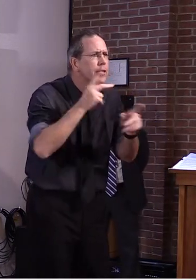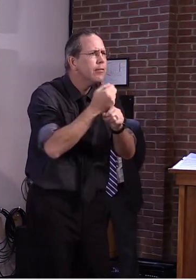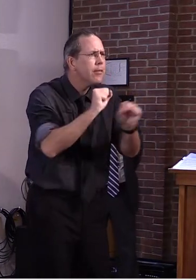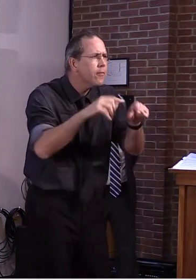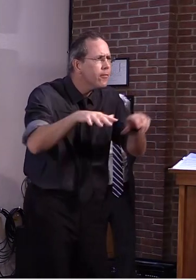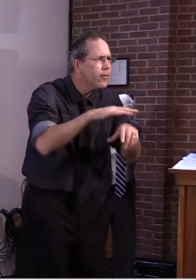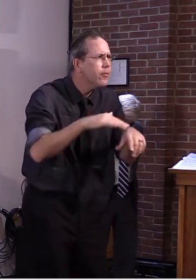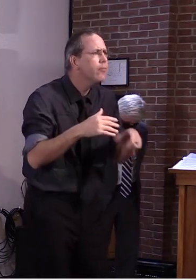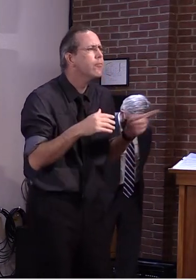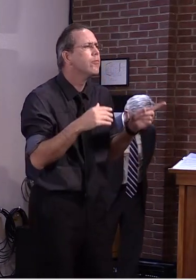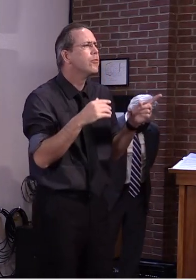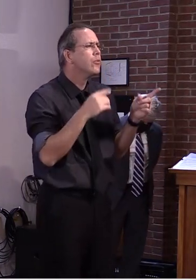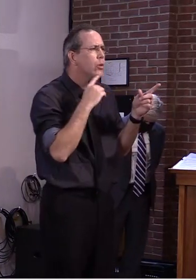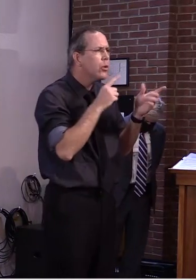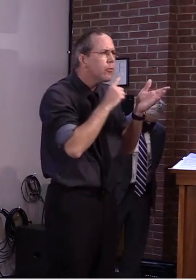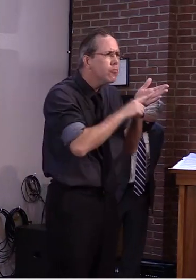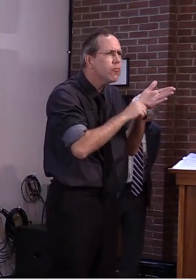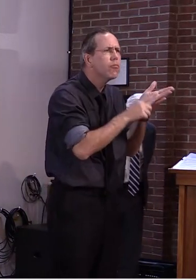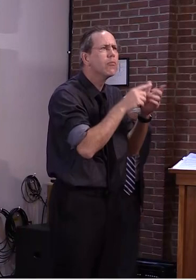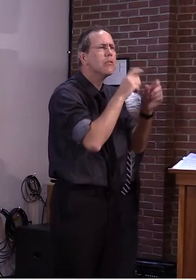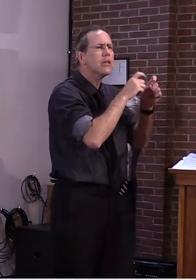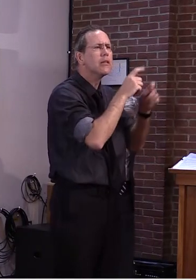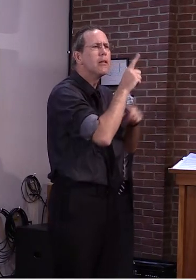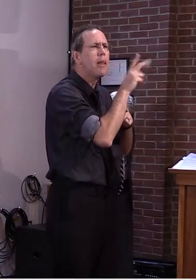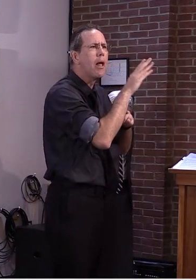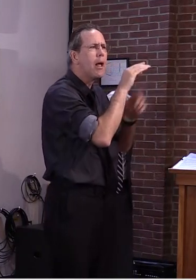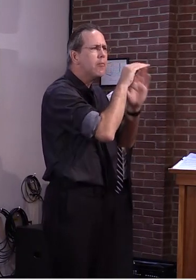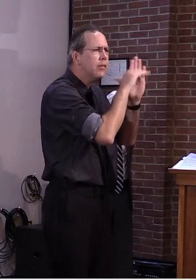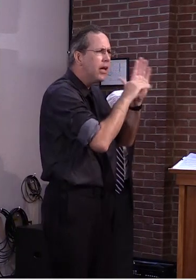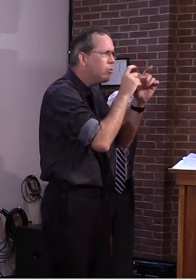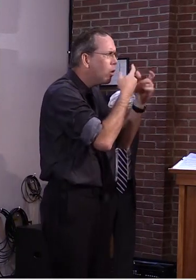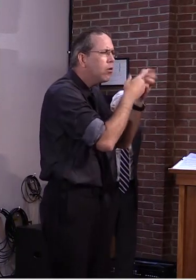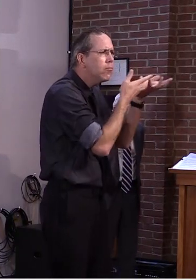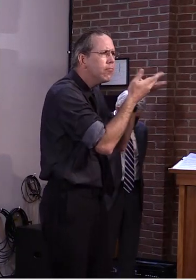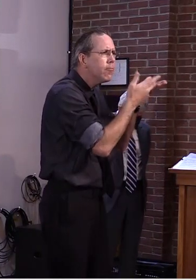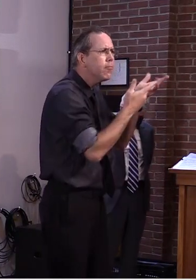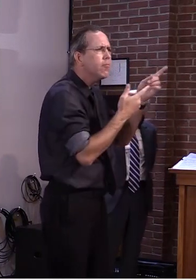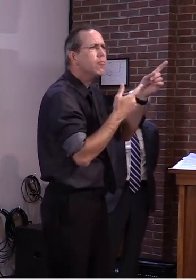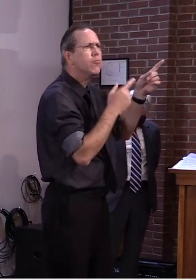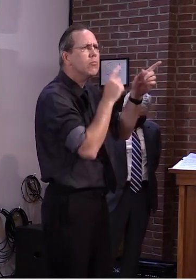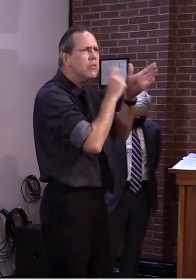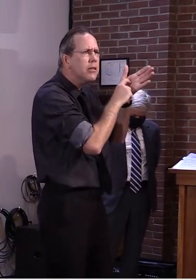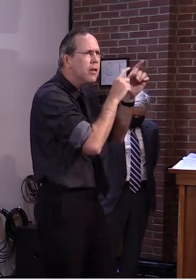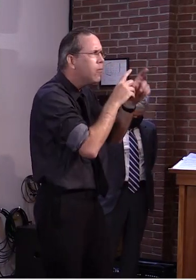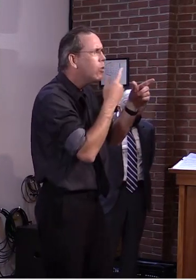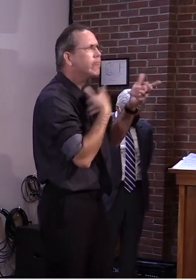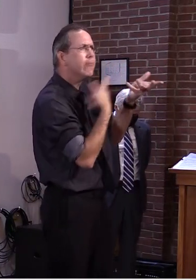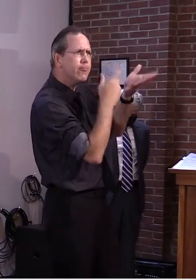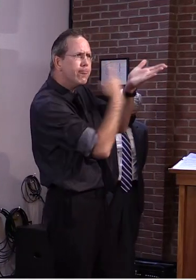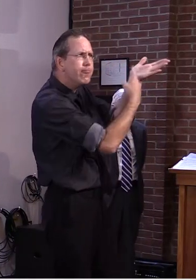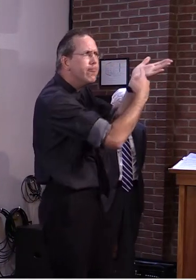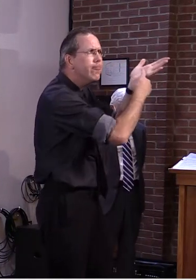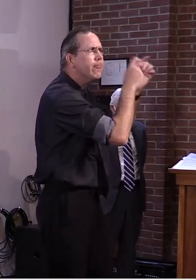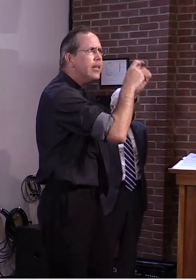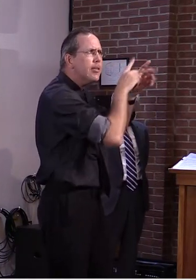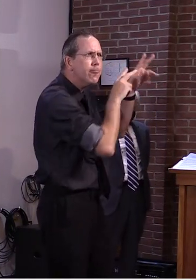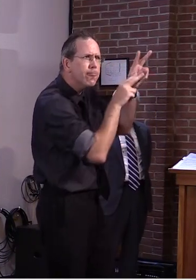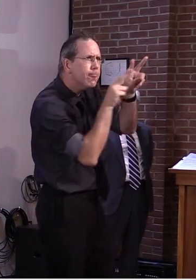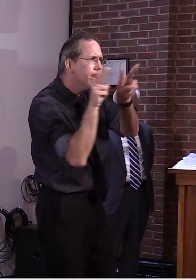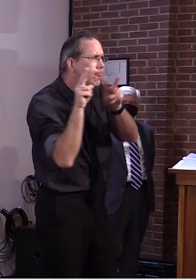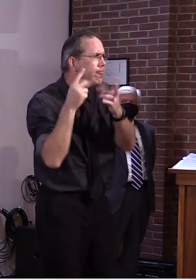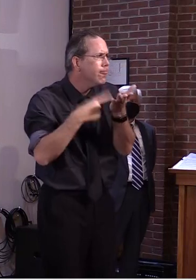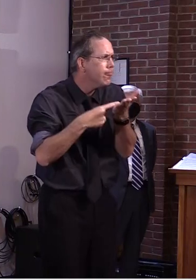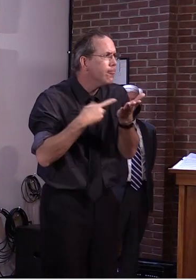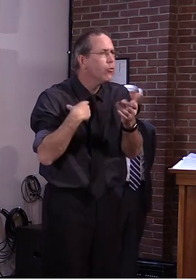science educators; and priority instructional content for math, developed with the input from Vermont math experts and in alignment with